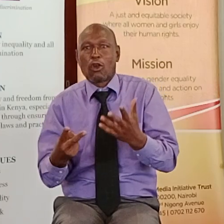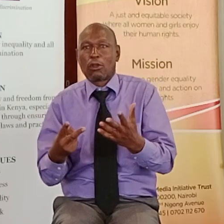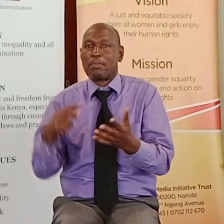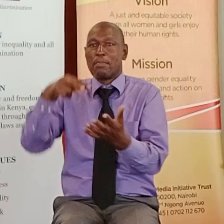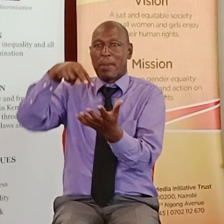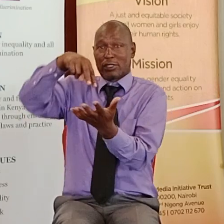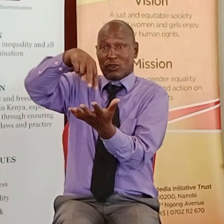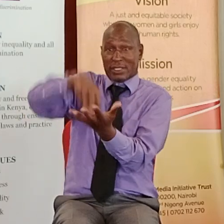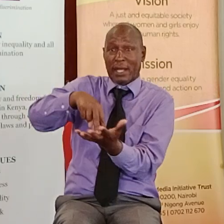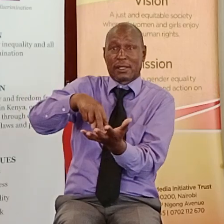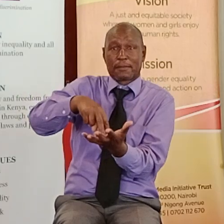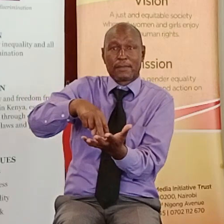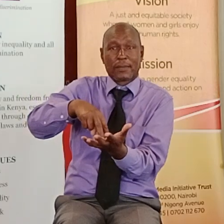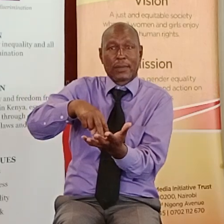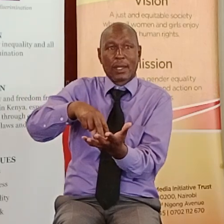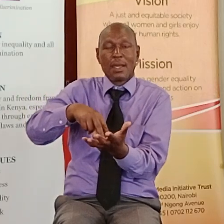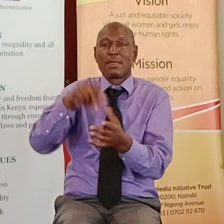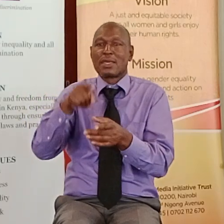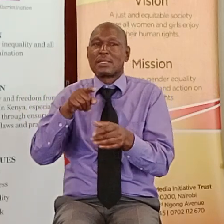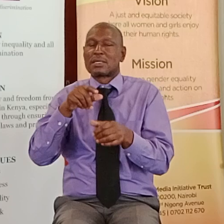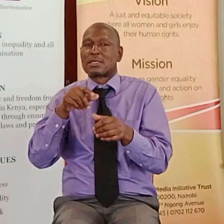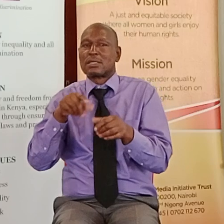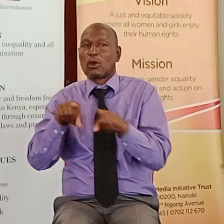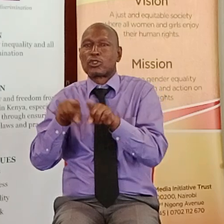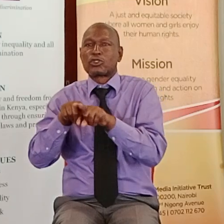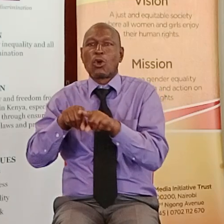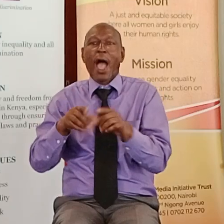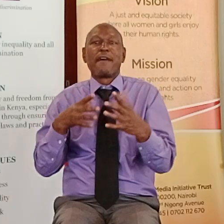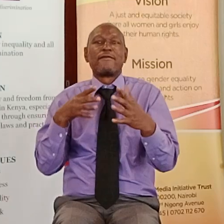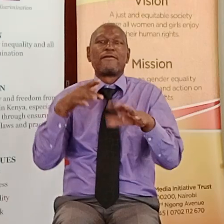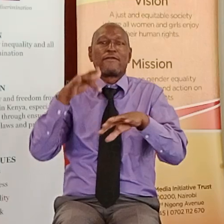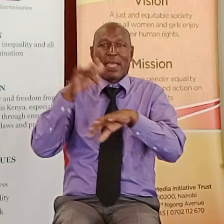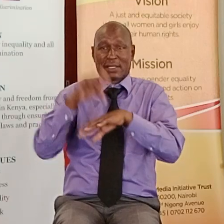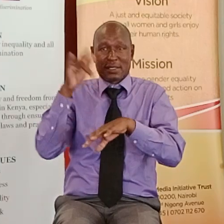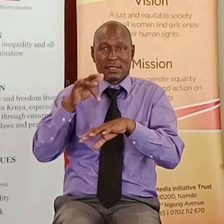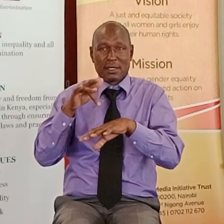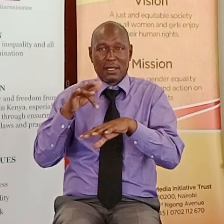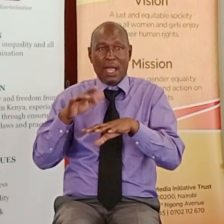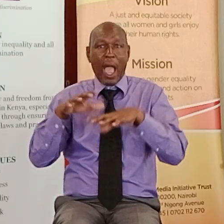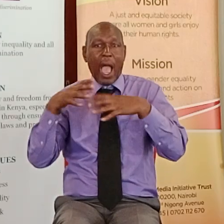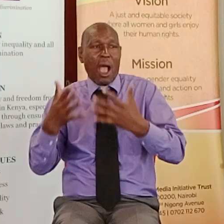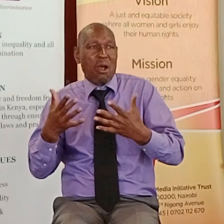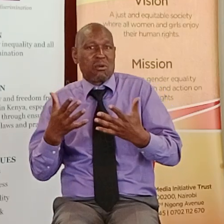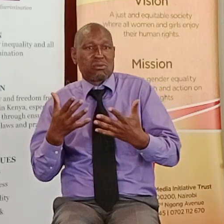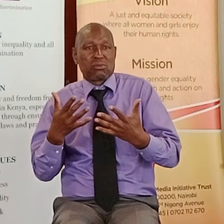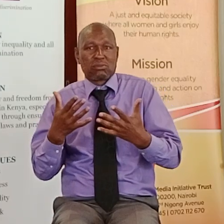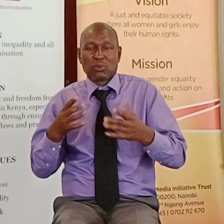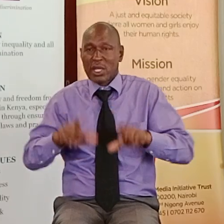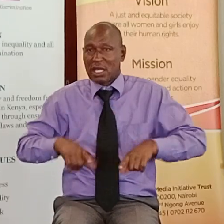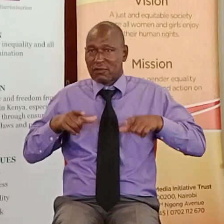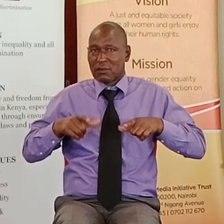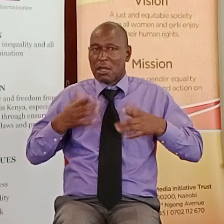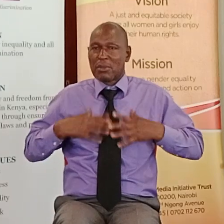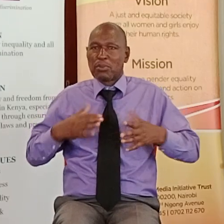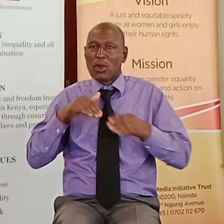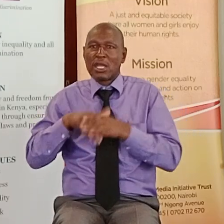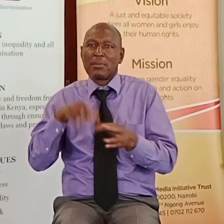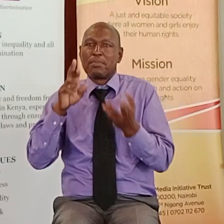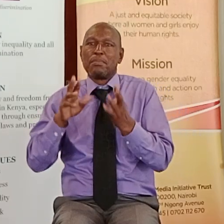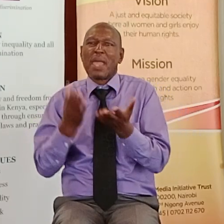and lower socioeconomic status, because someone in Runda, in Kistusuri, in Lavington can maybe afford an